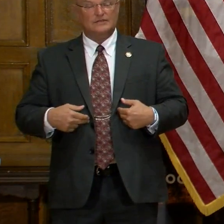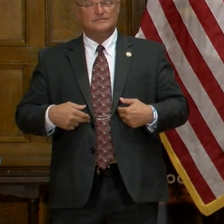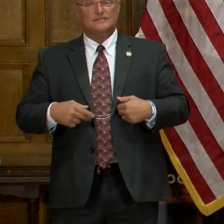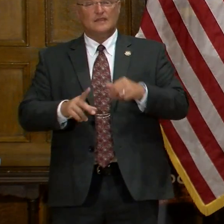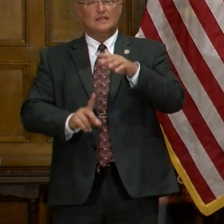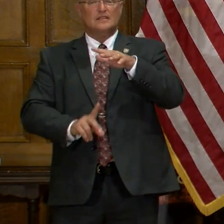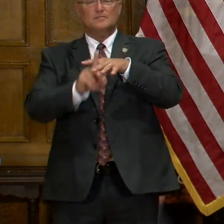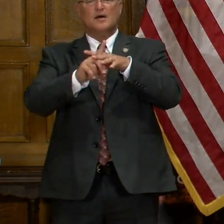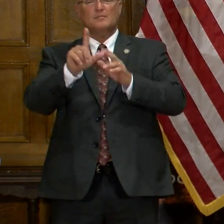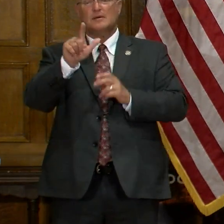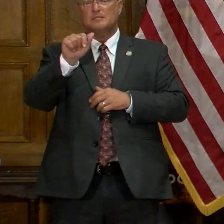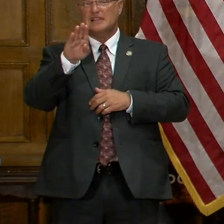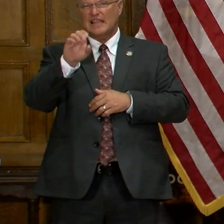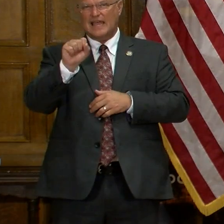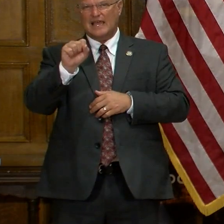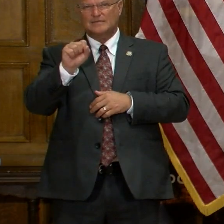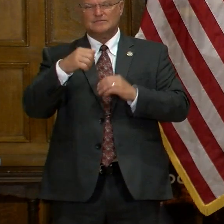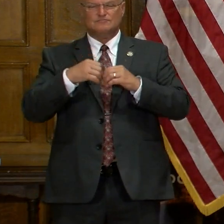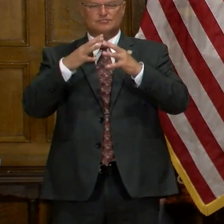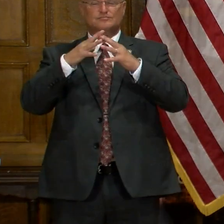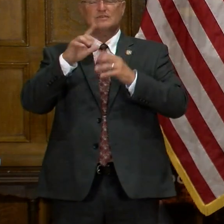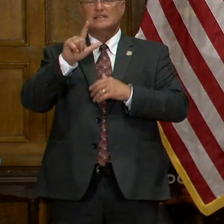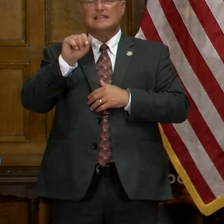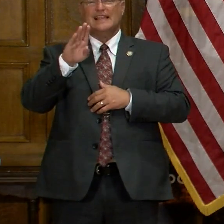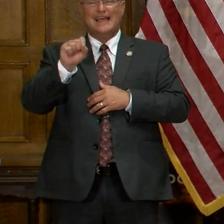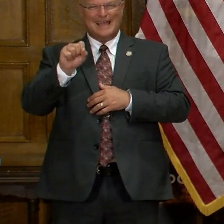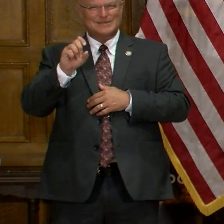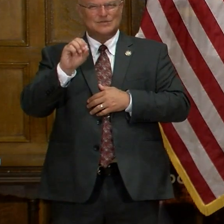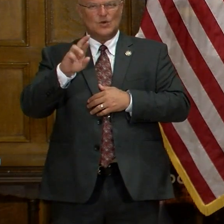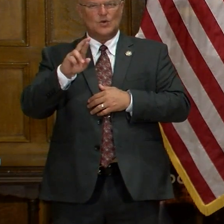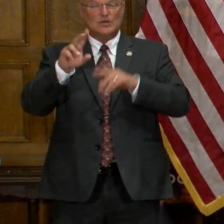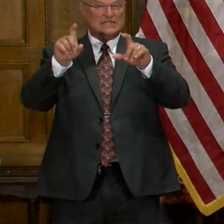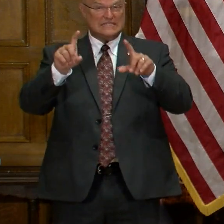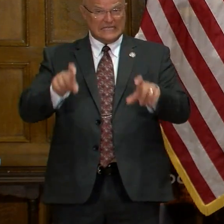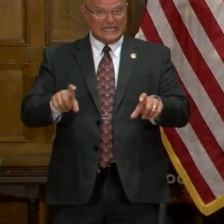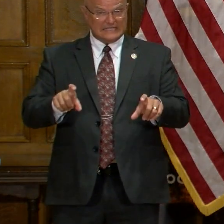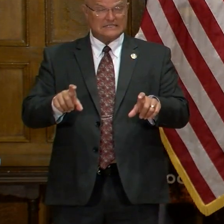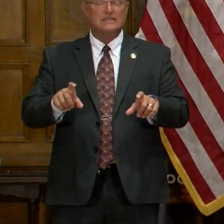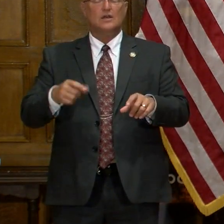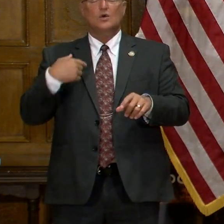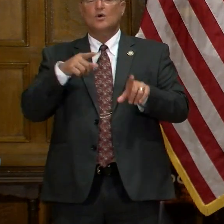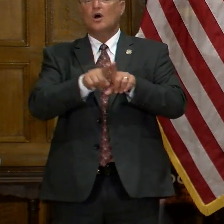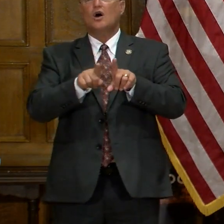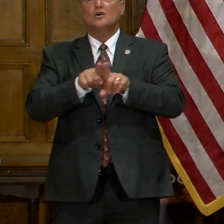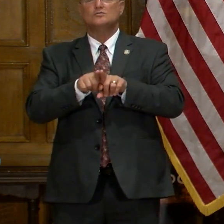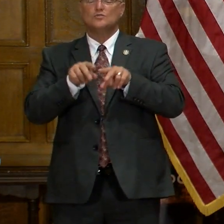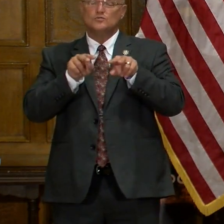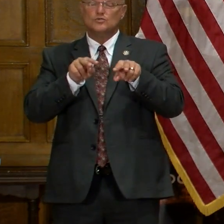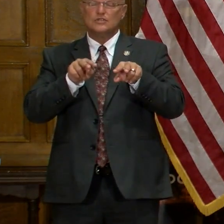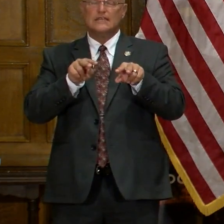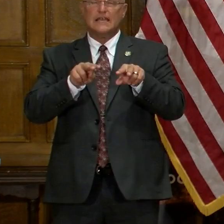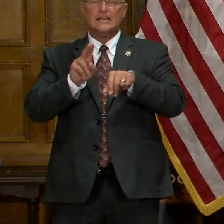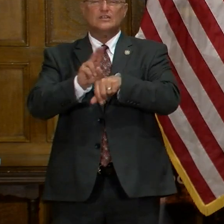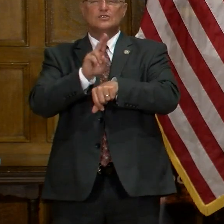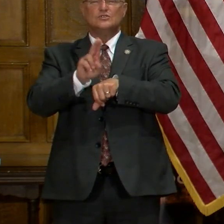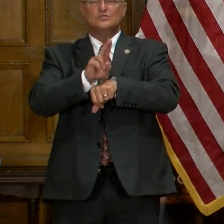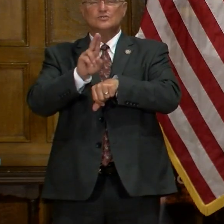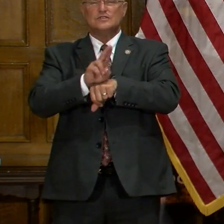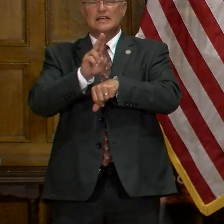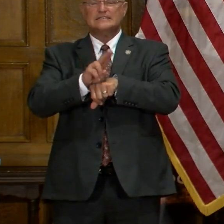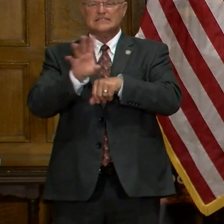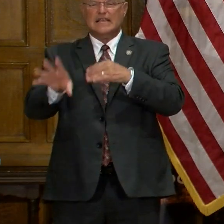pop-up labs or the taking the test. We're also looking at